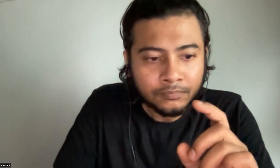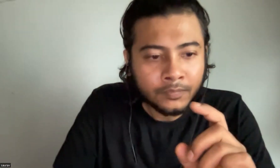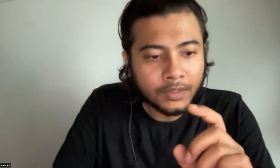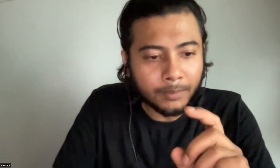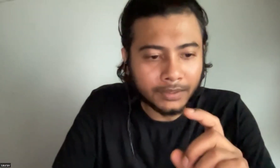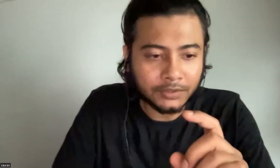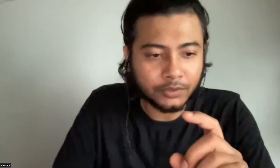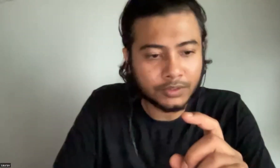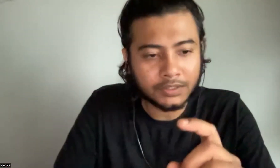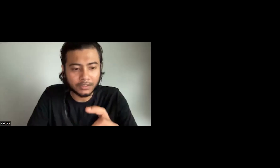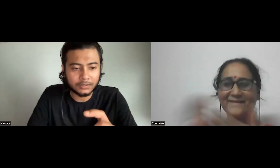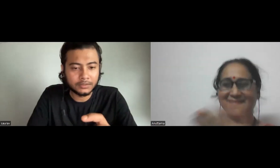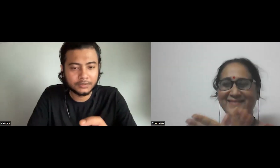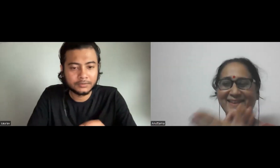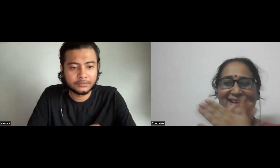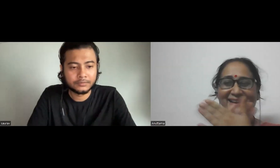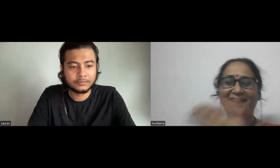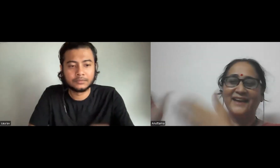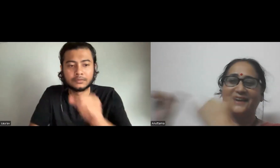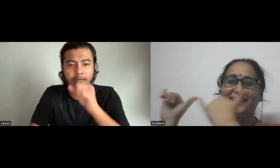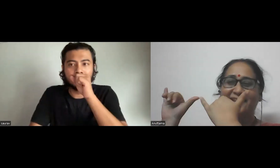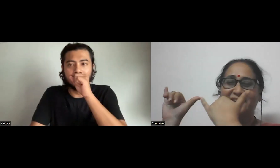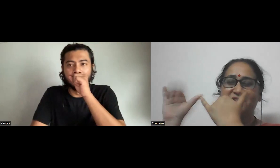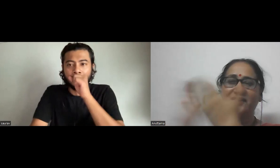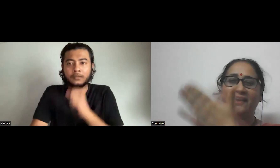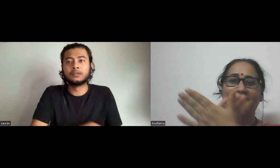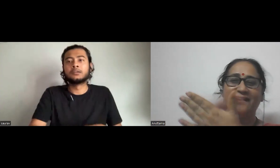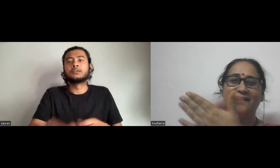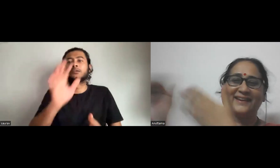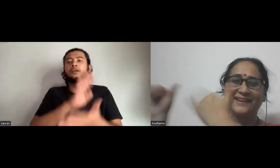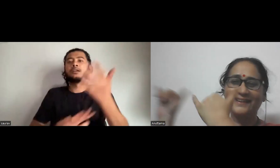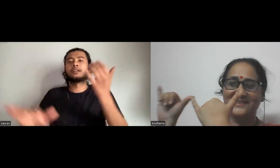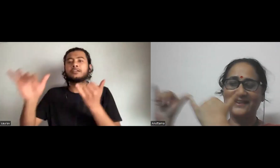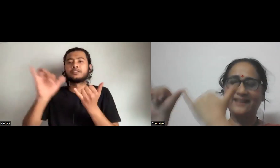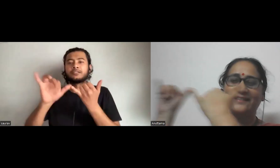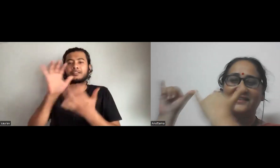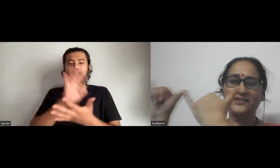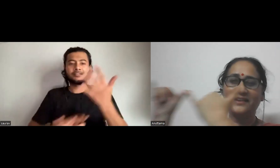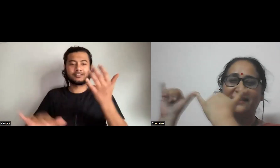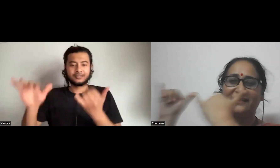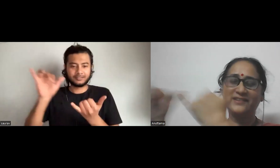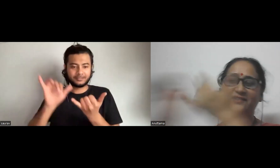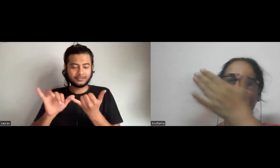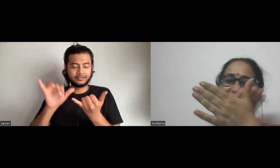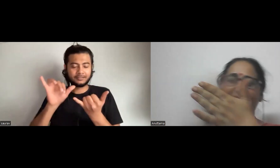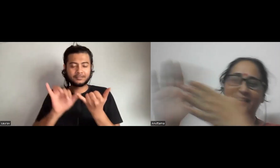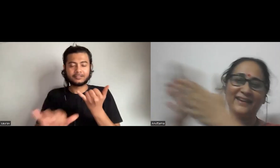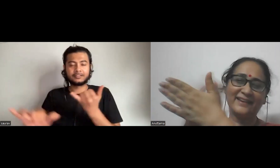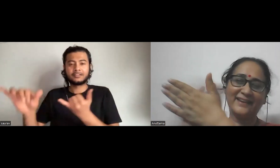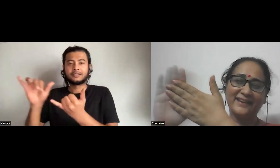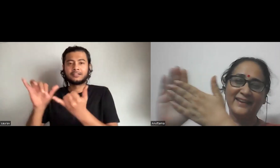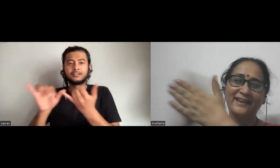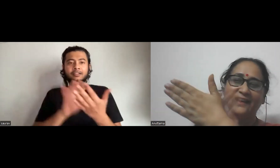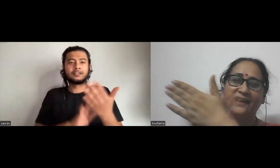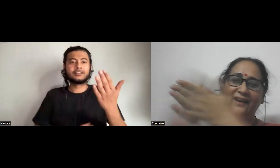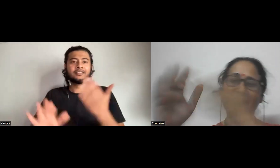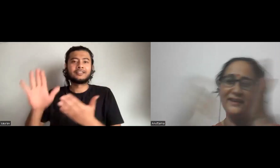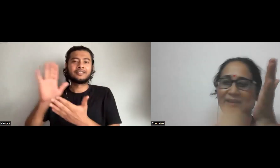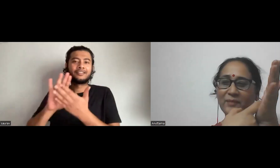Yeah, Mataji, you can. Hare Krishna, Krishna Krishna, Hare Hare, Hare